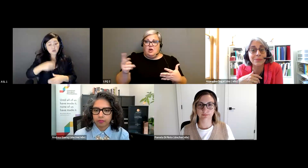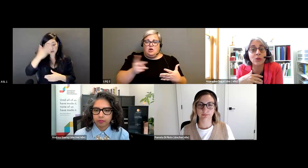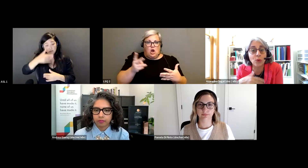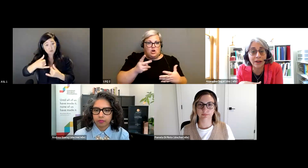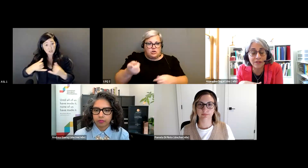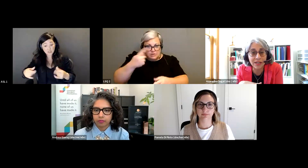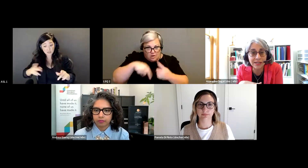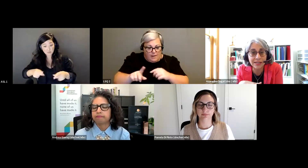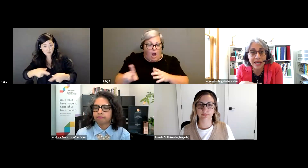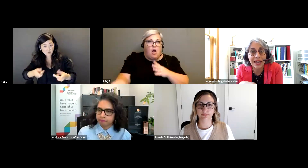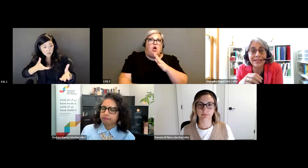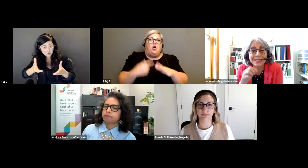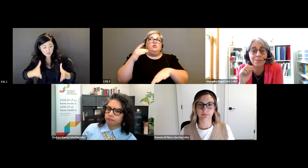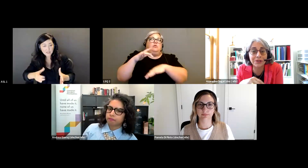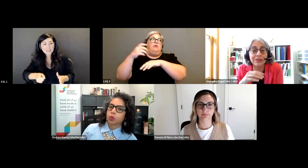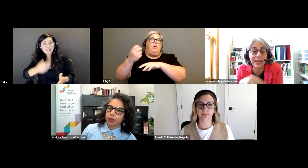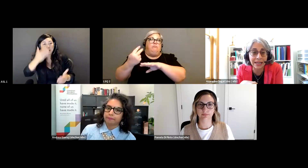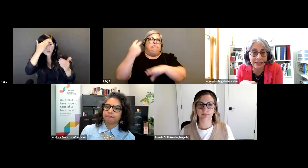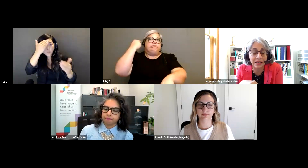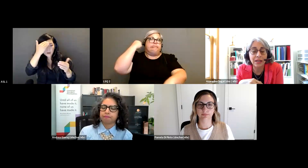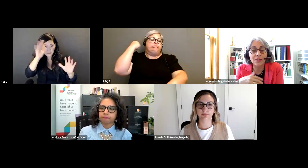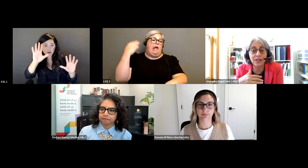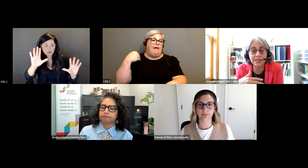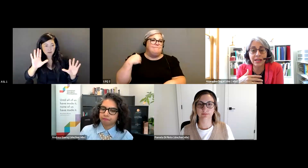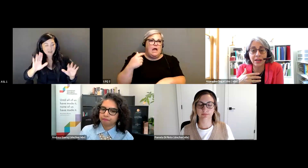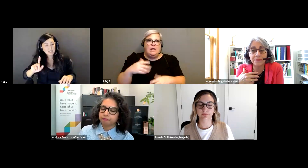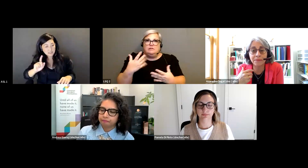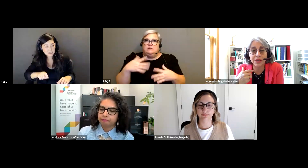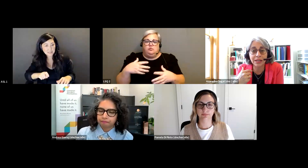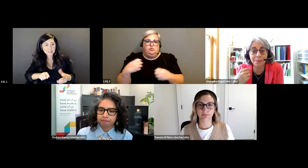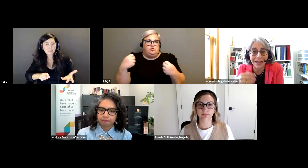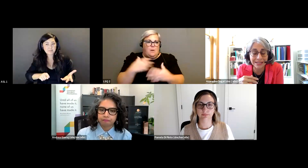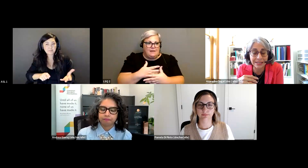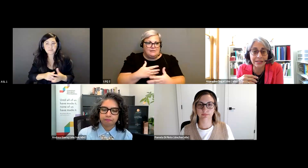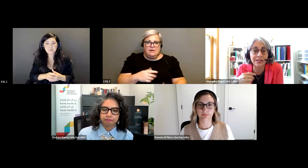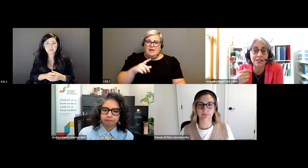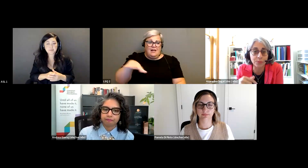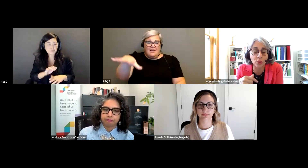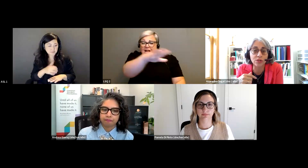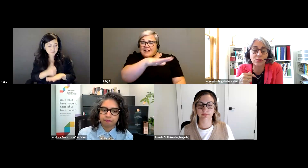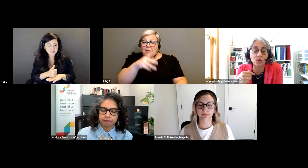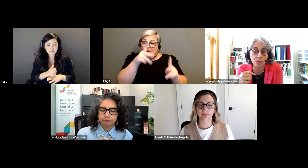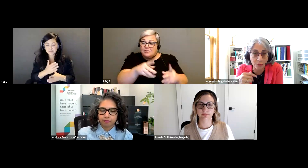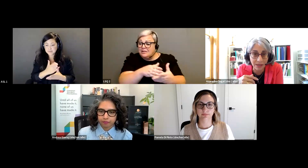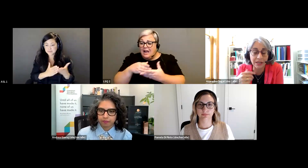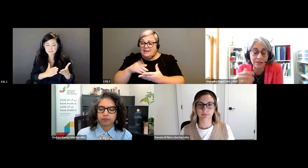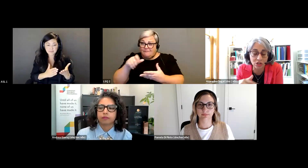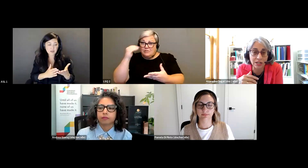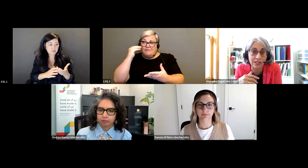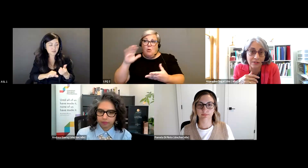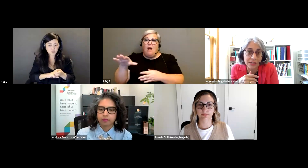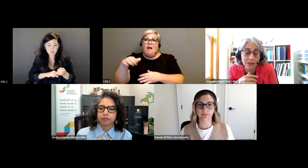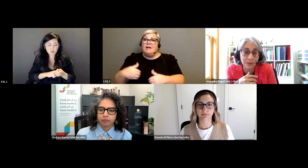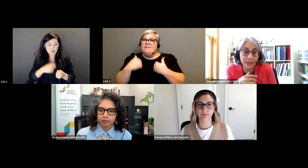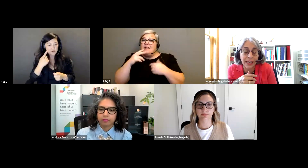need to be aware of this and need to build in this capacity to support women and